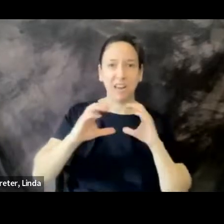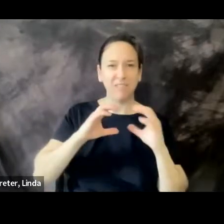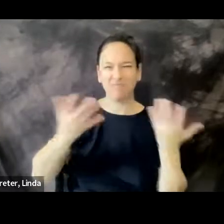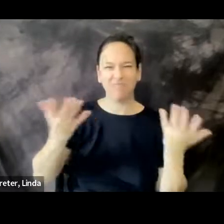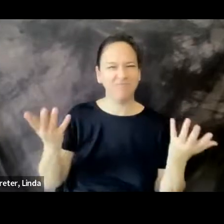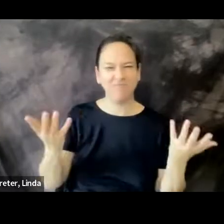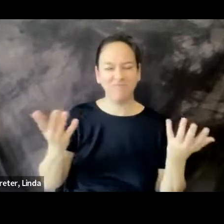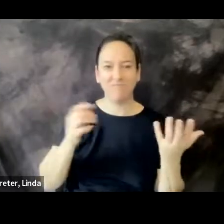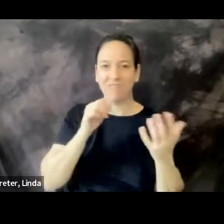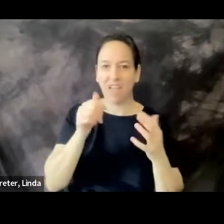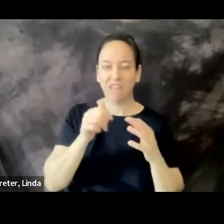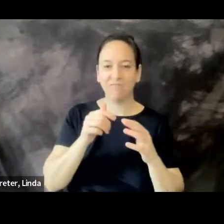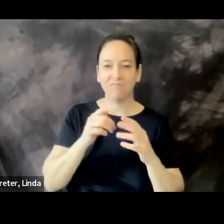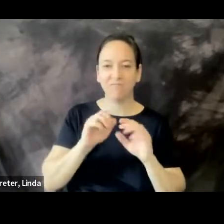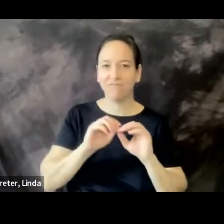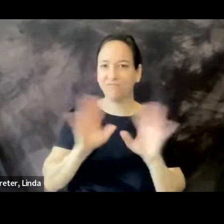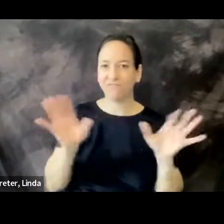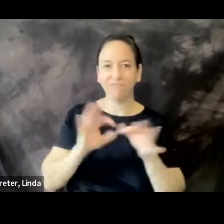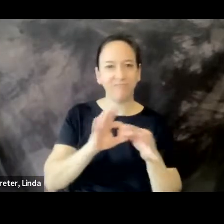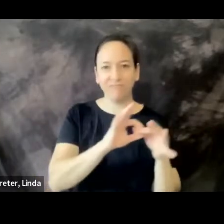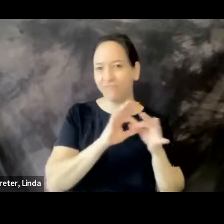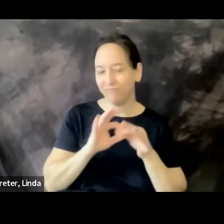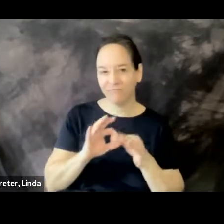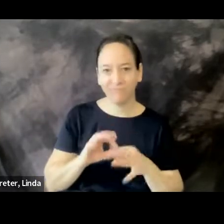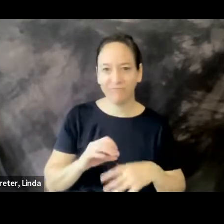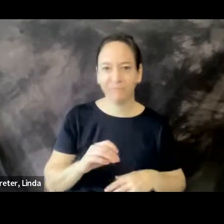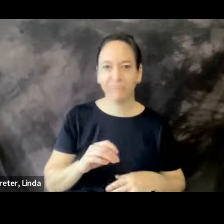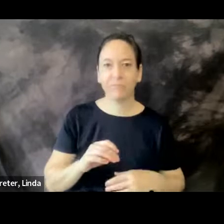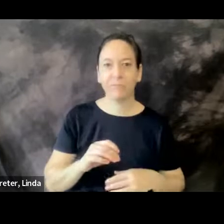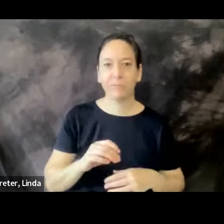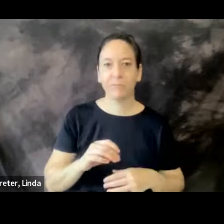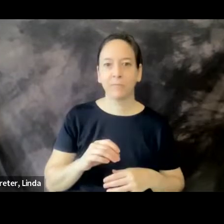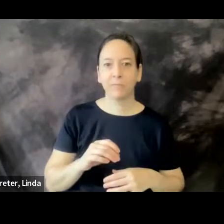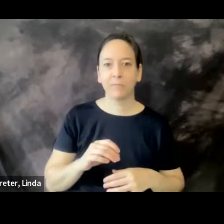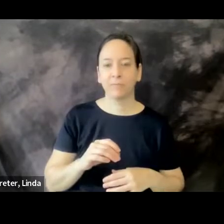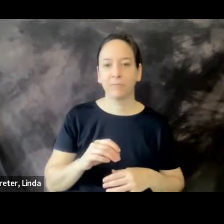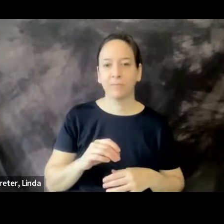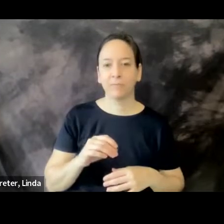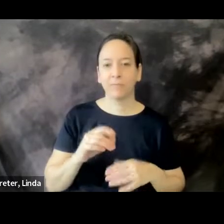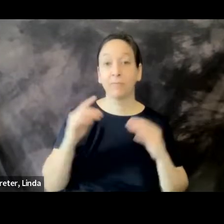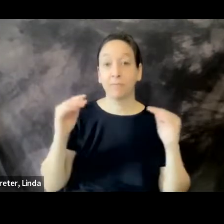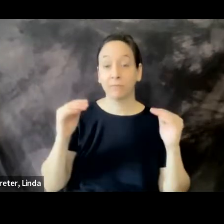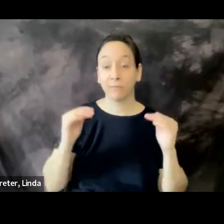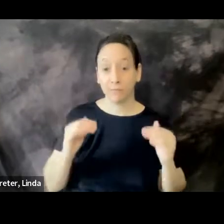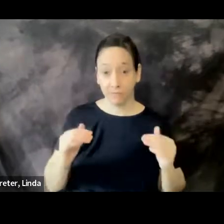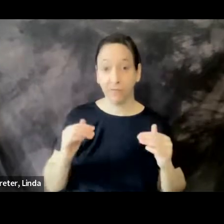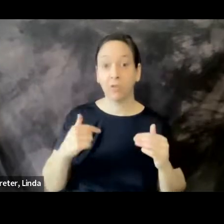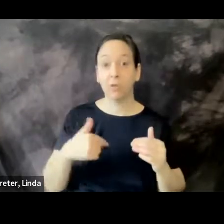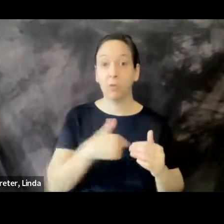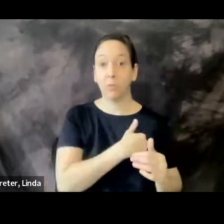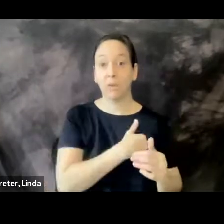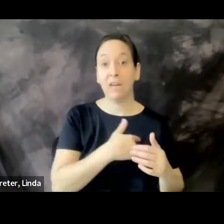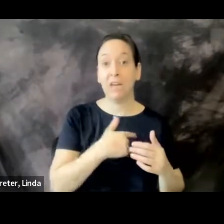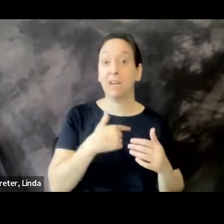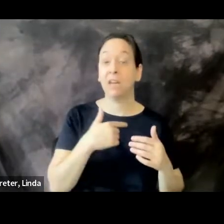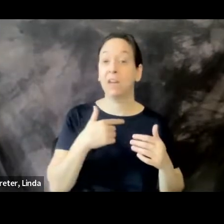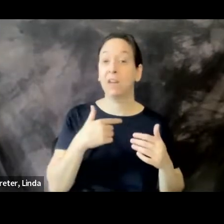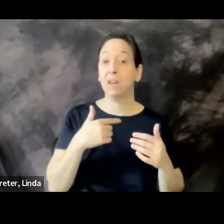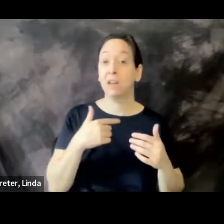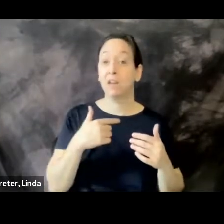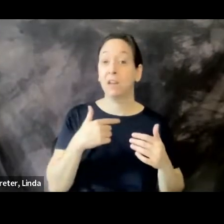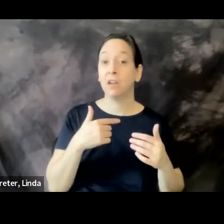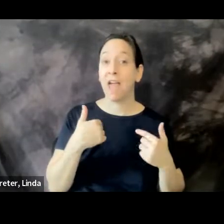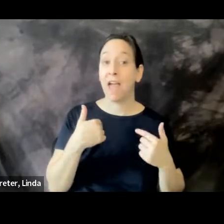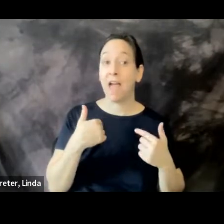types of services as well. And one of the things that we have also pushed back